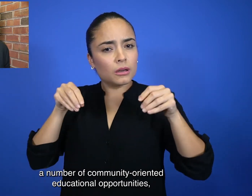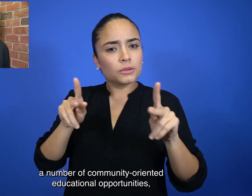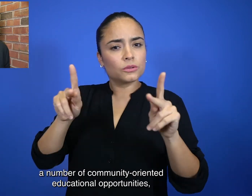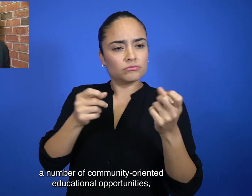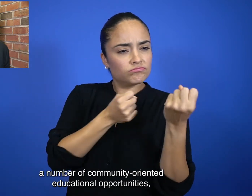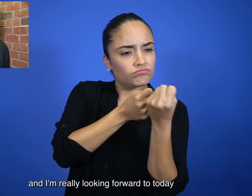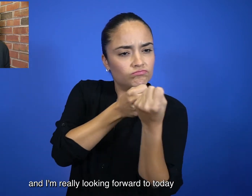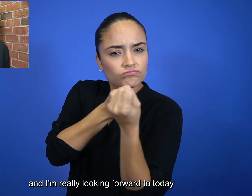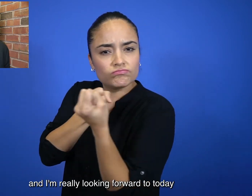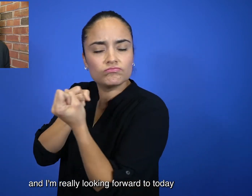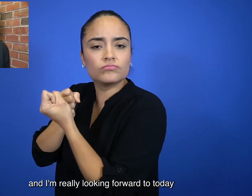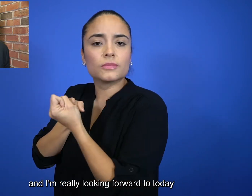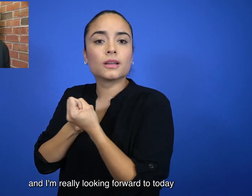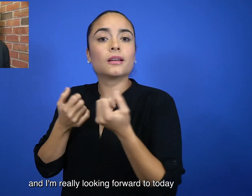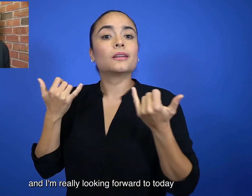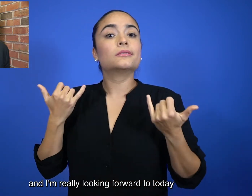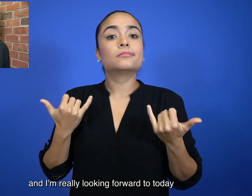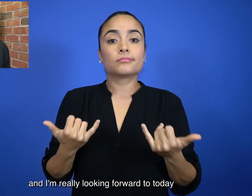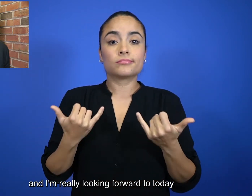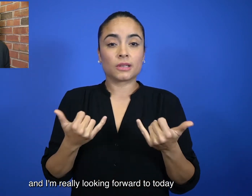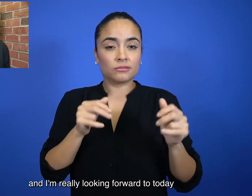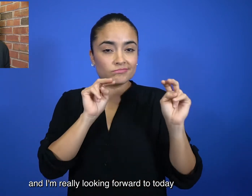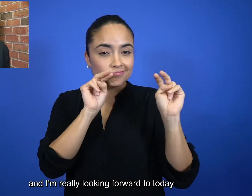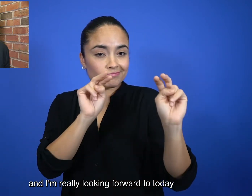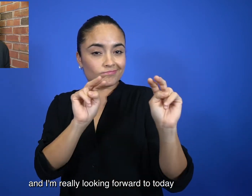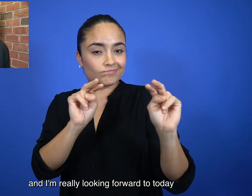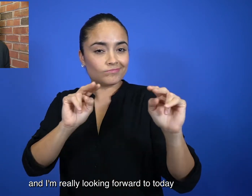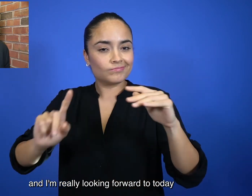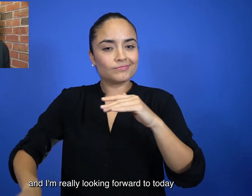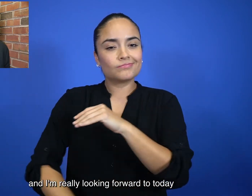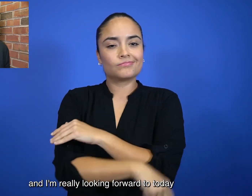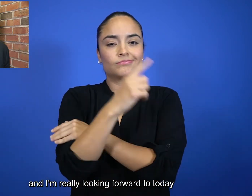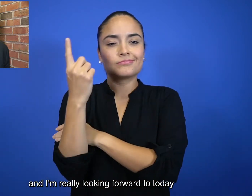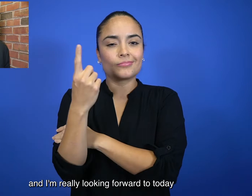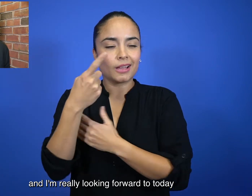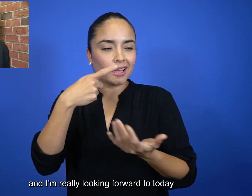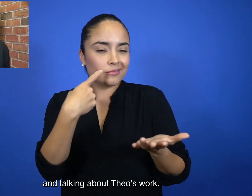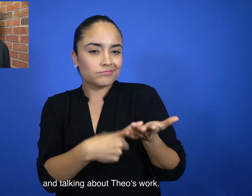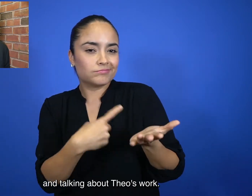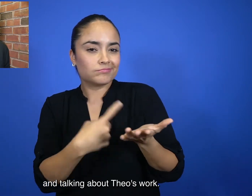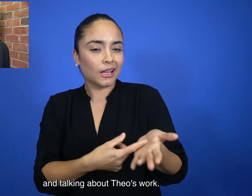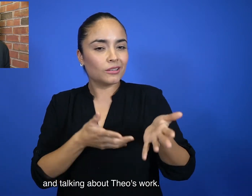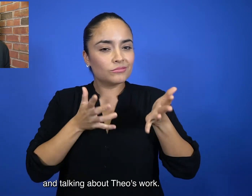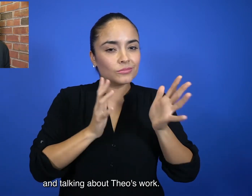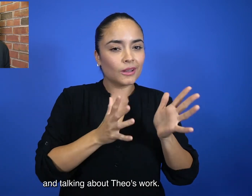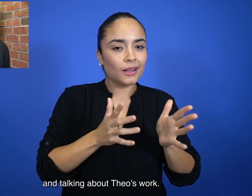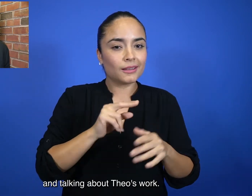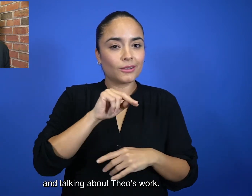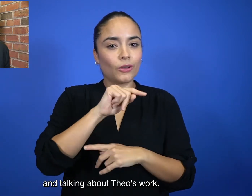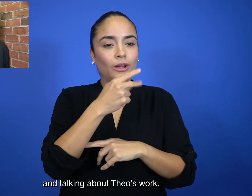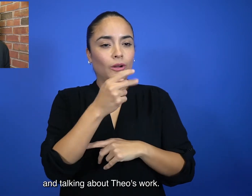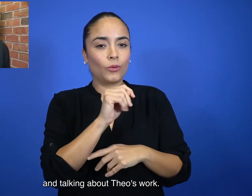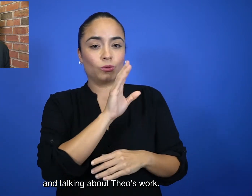opportunities, and I'm really looking forward to today and talking about Theo's work.